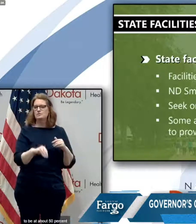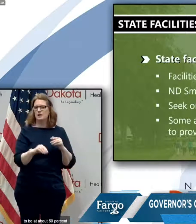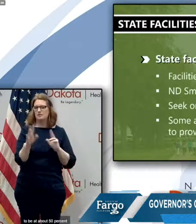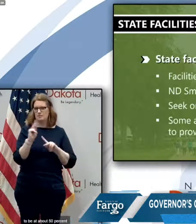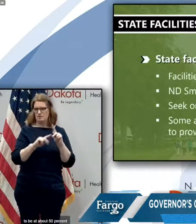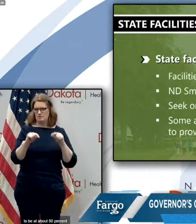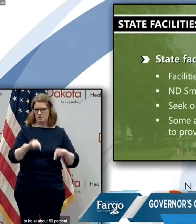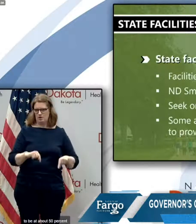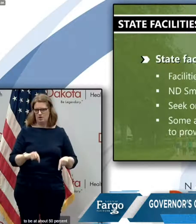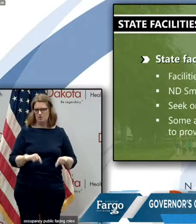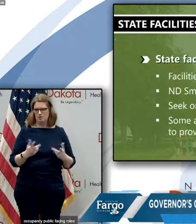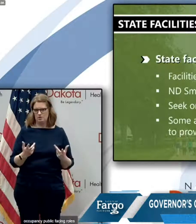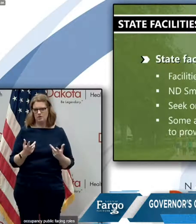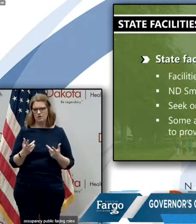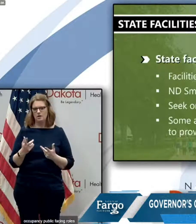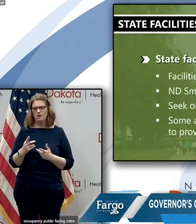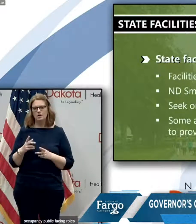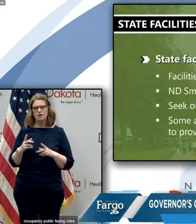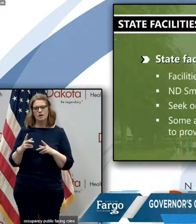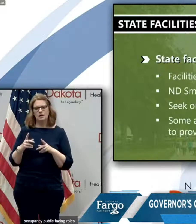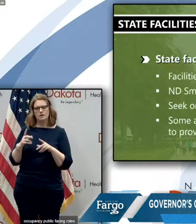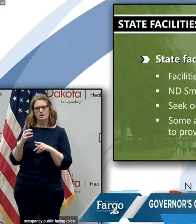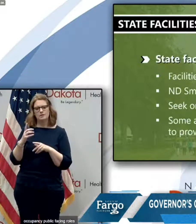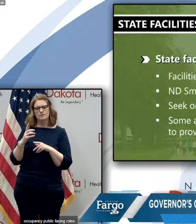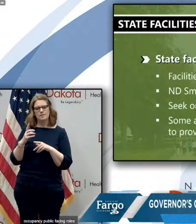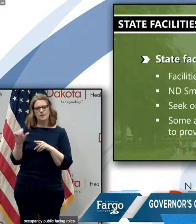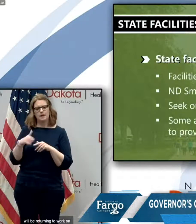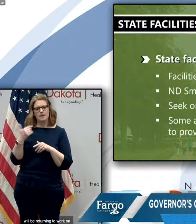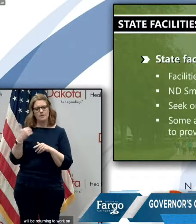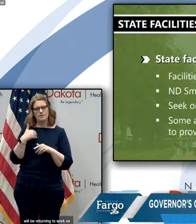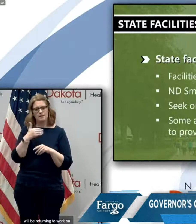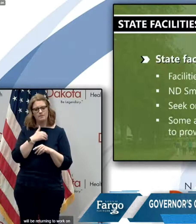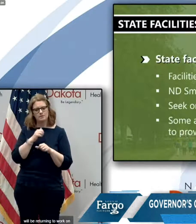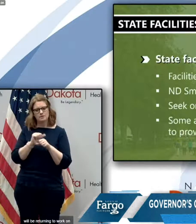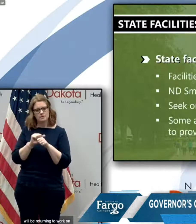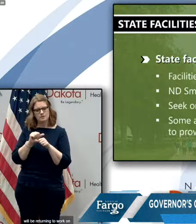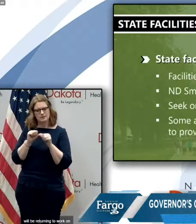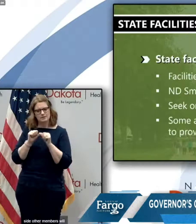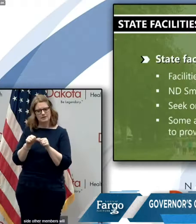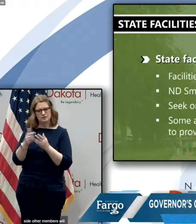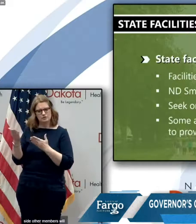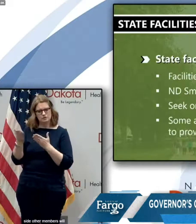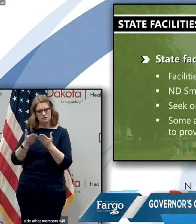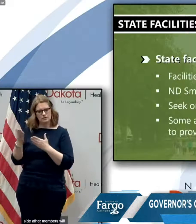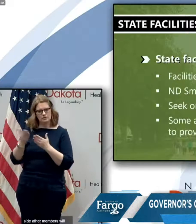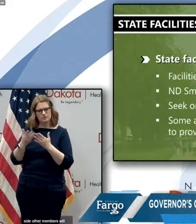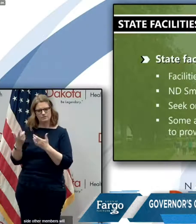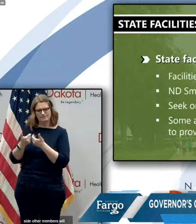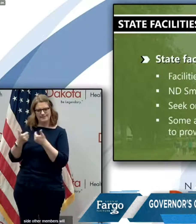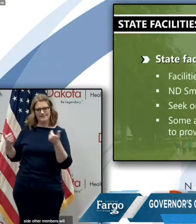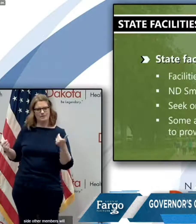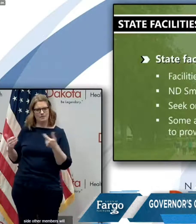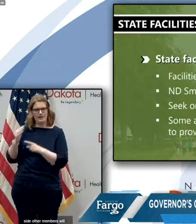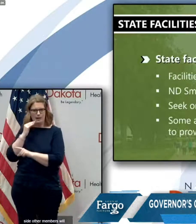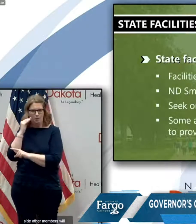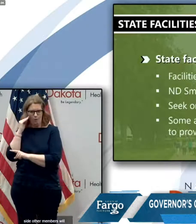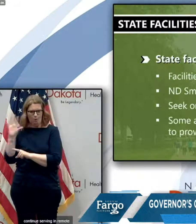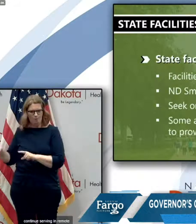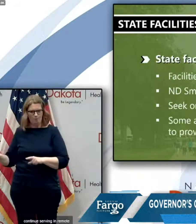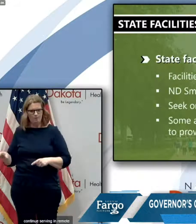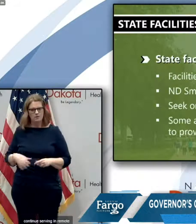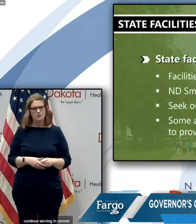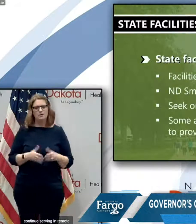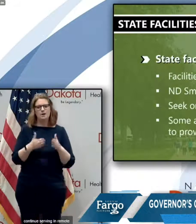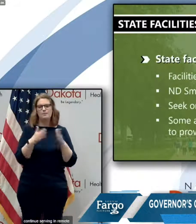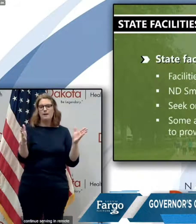Public-facing roles will be returning to work on site. Other members will continue serving in a remote workplace setting. Public